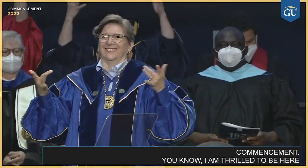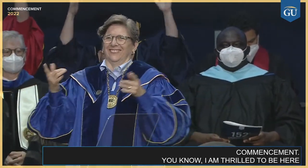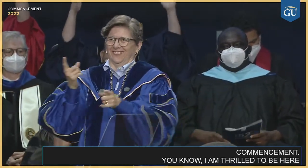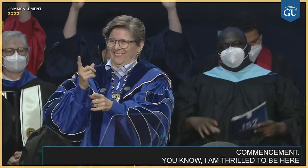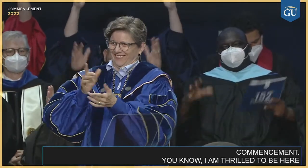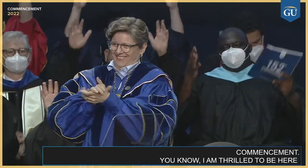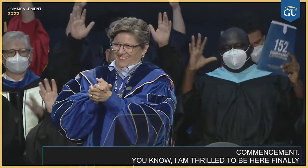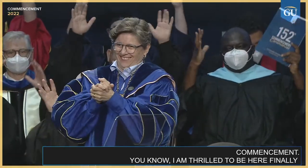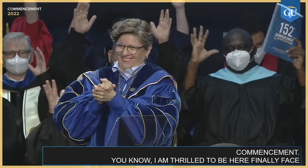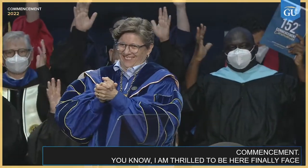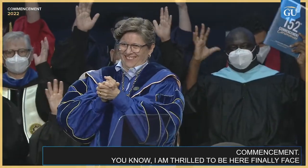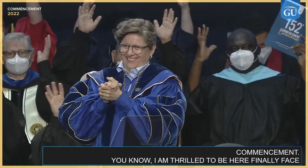it exciting to be here?